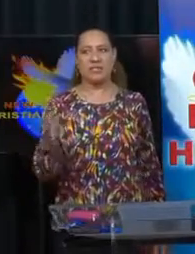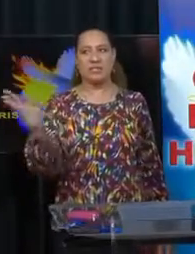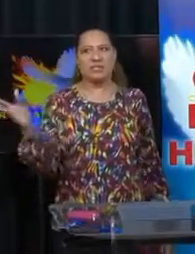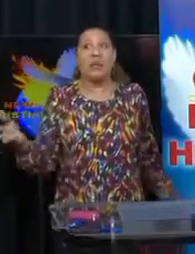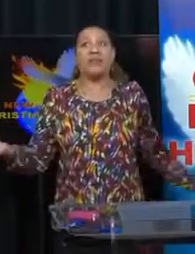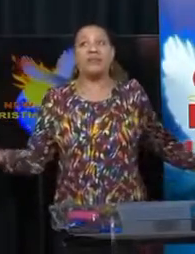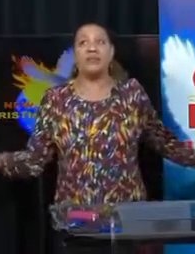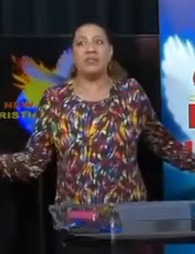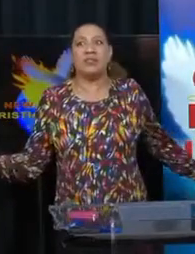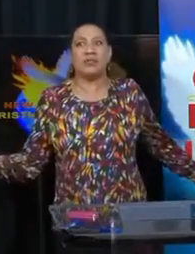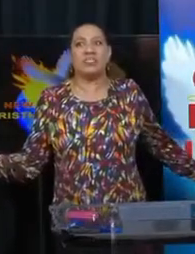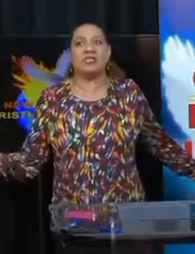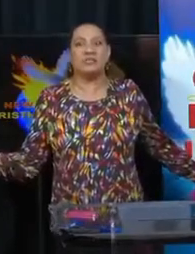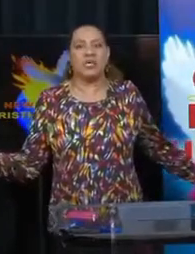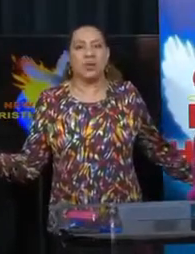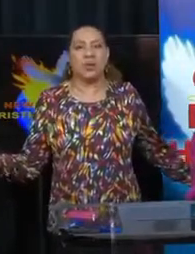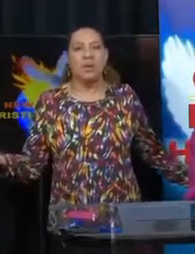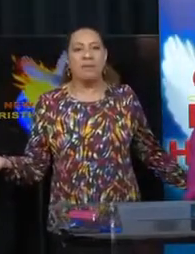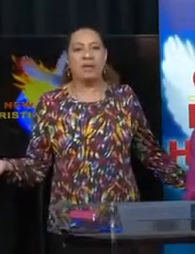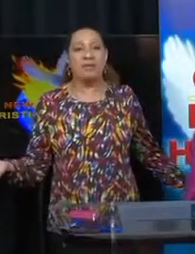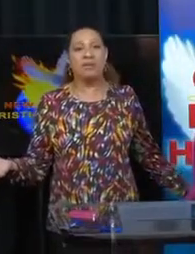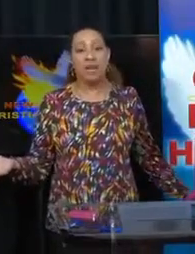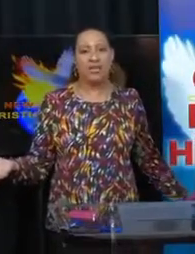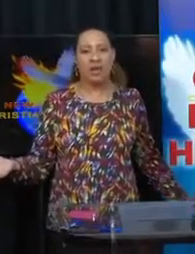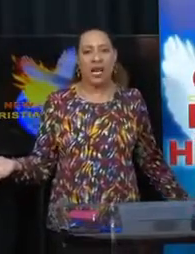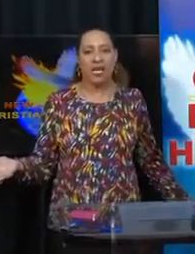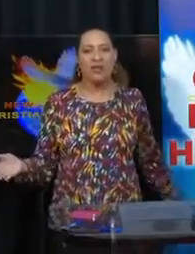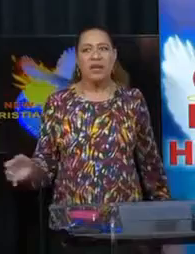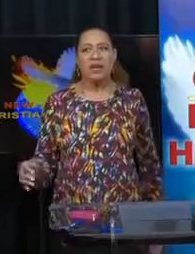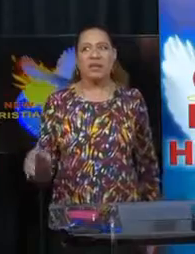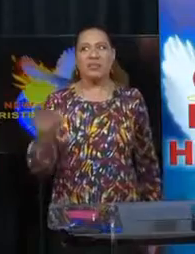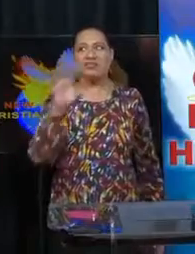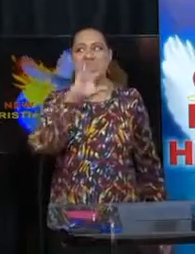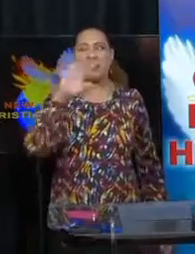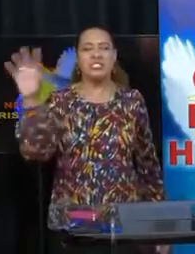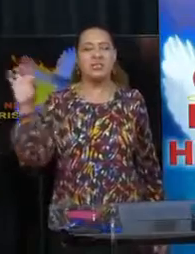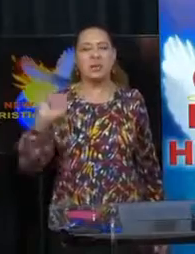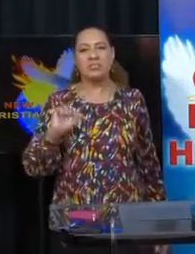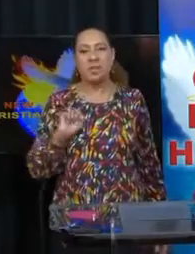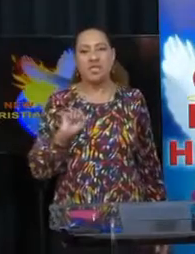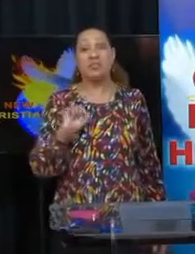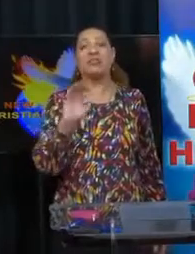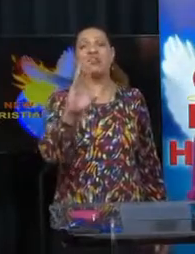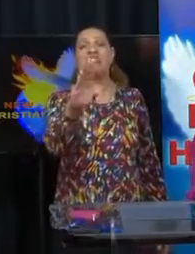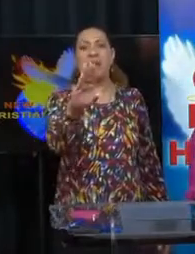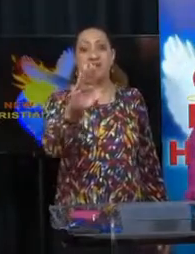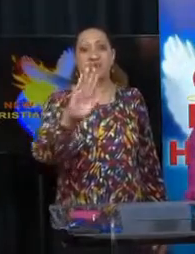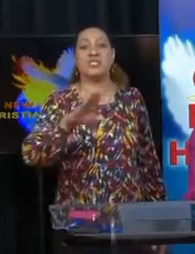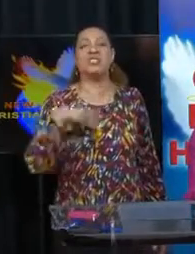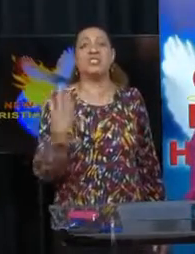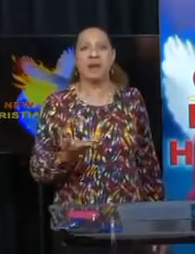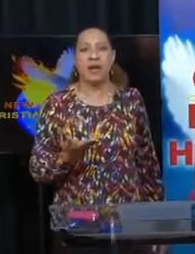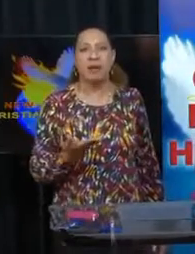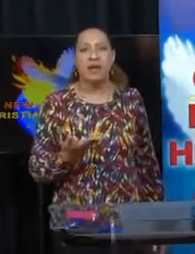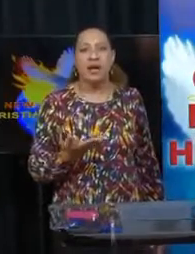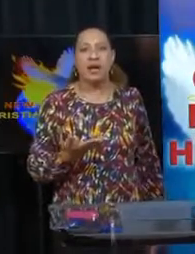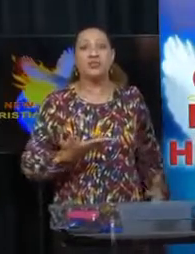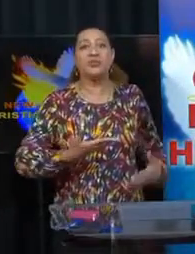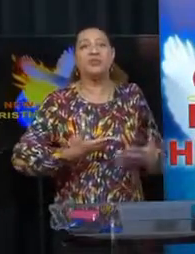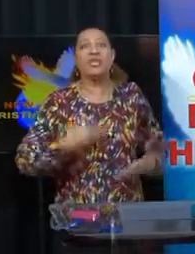didn't know that it was making that impact in your life. It's just that simple explanation and they expect you to turn it around and to forgive